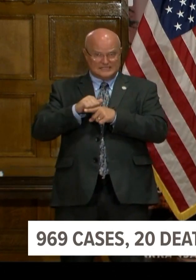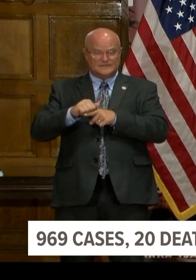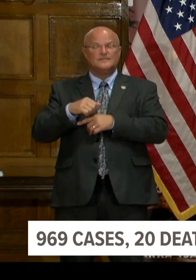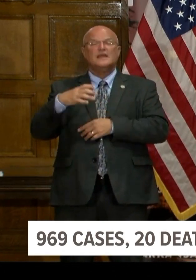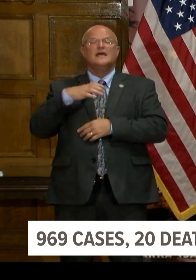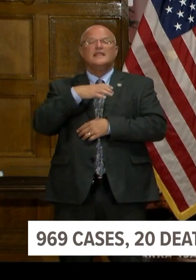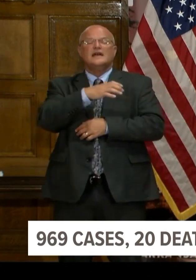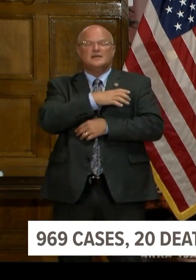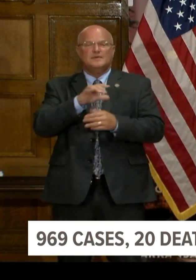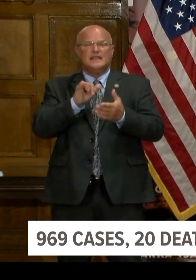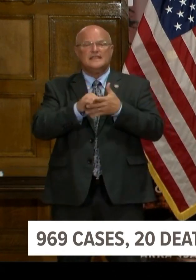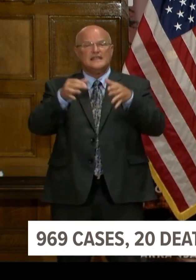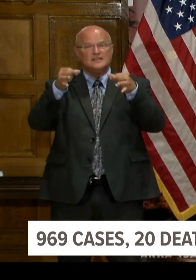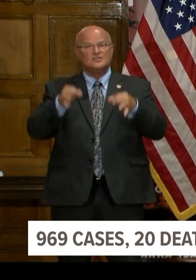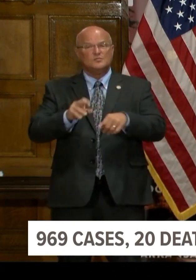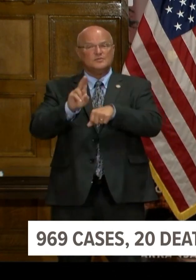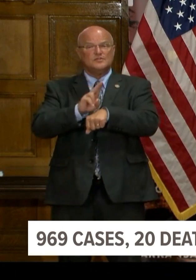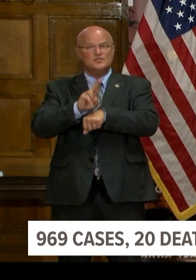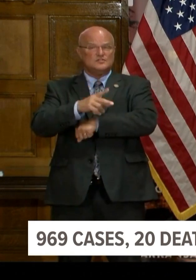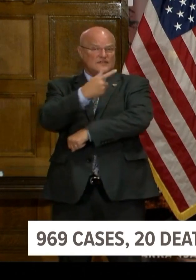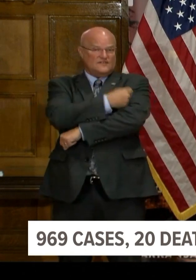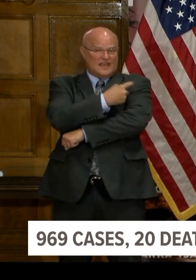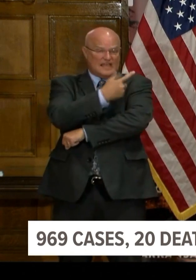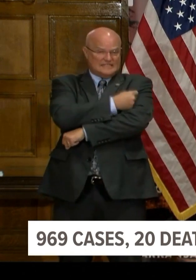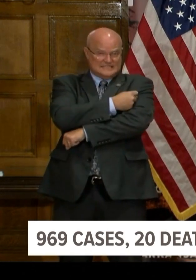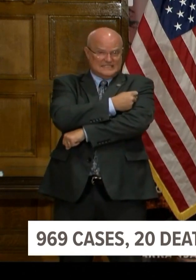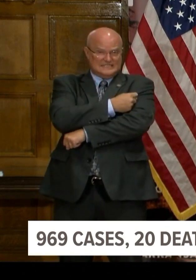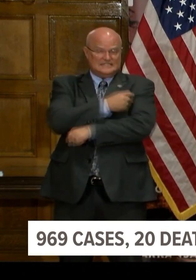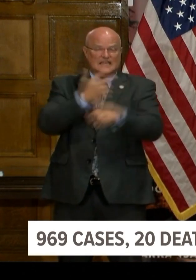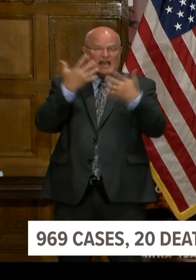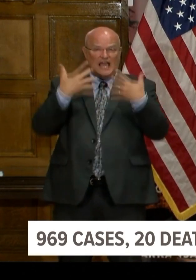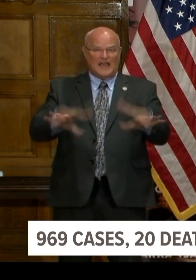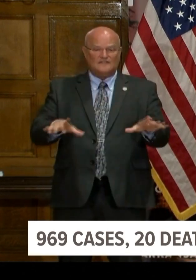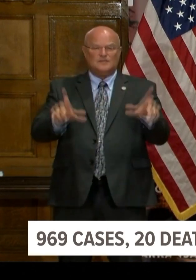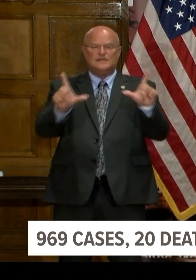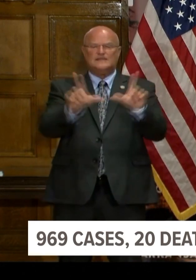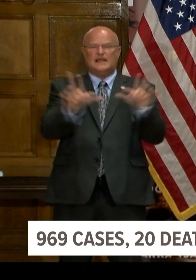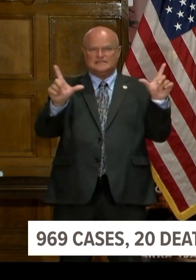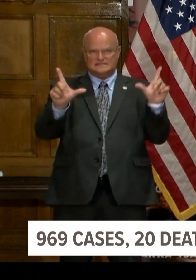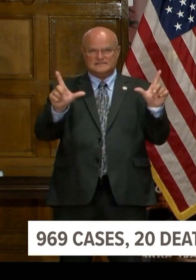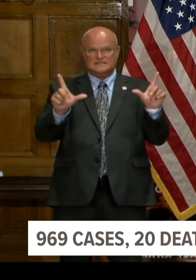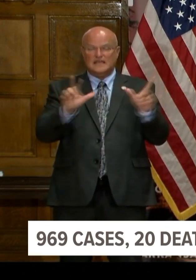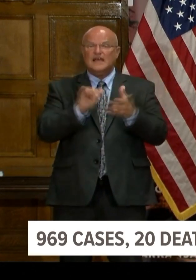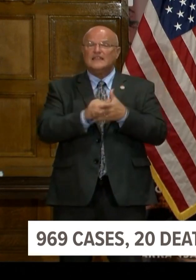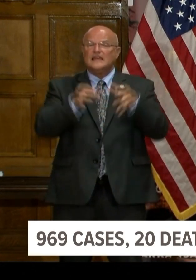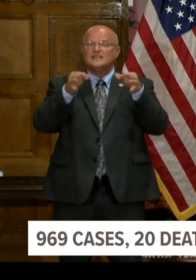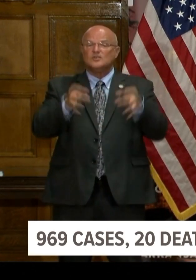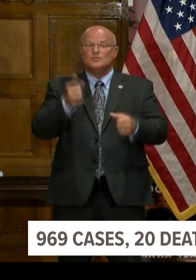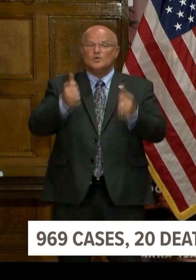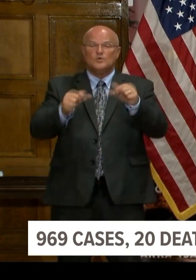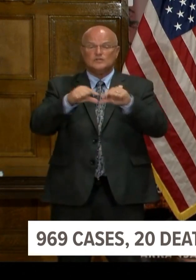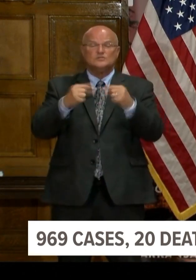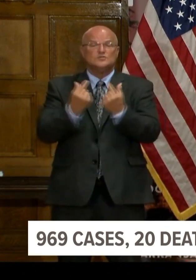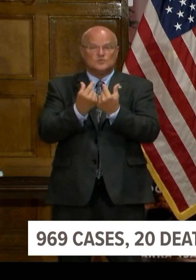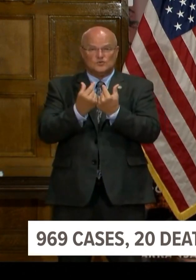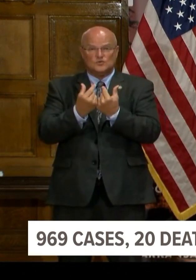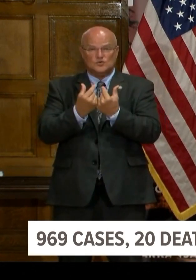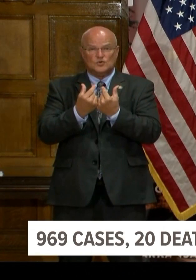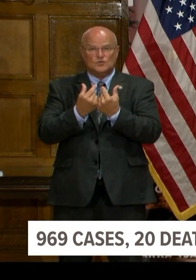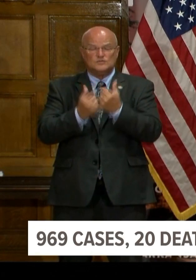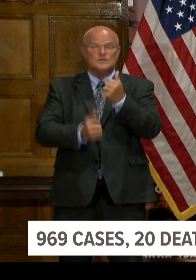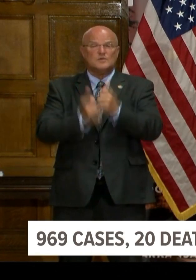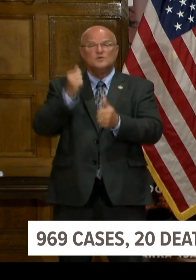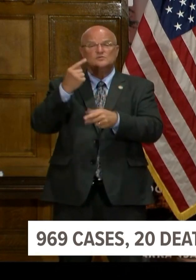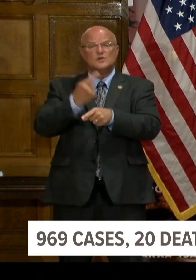committee that determines the use of vaccines after they have been licensed. That is, it determines which groups are the